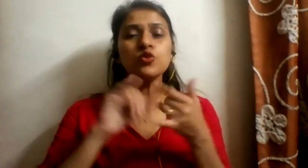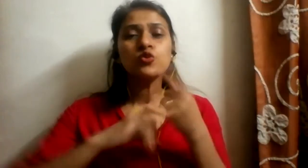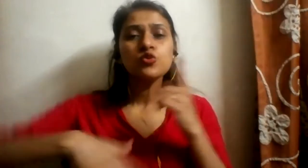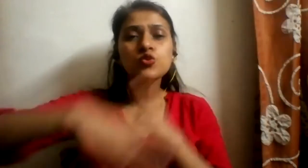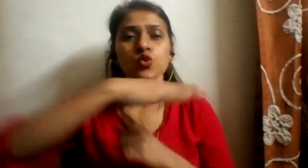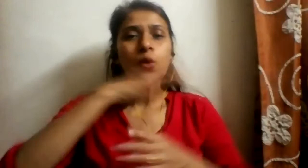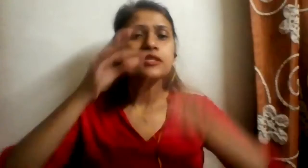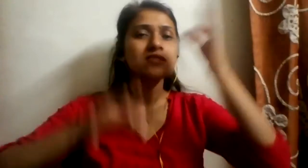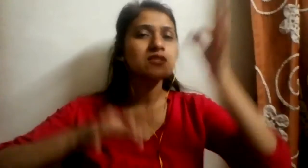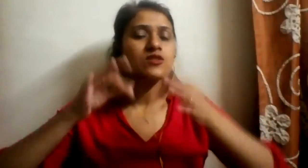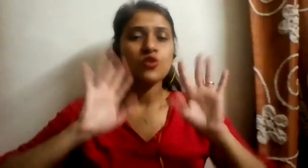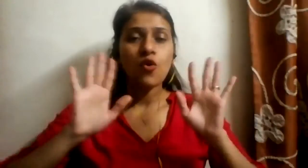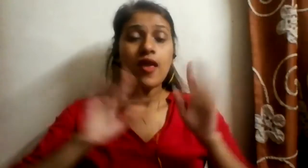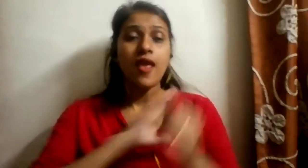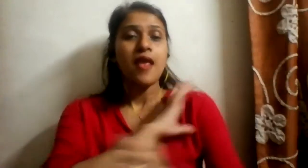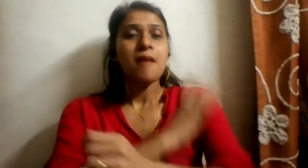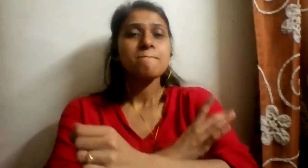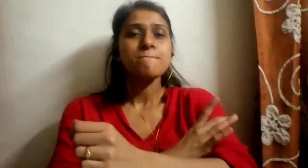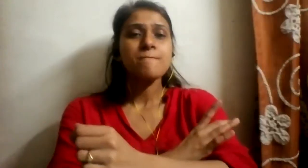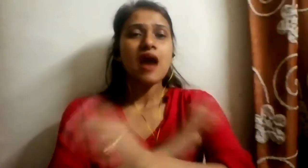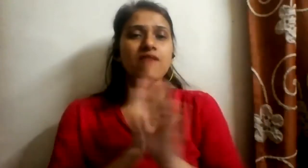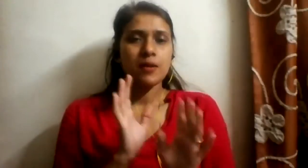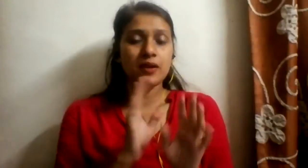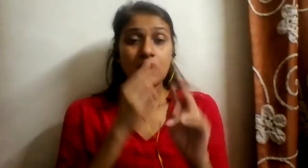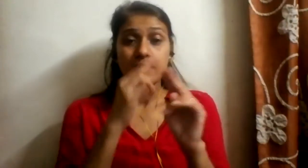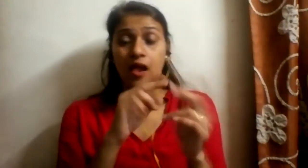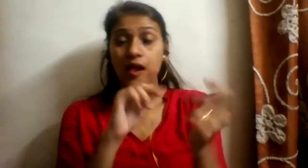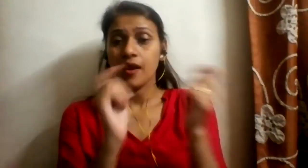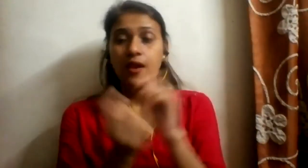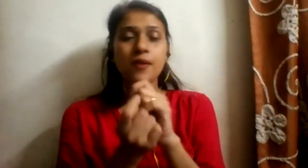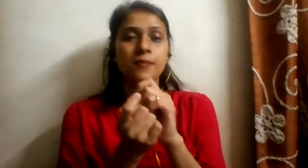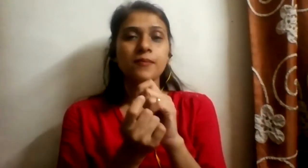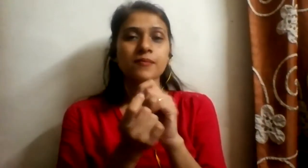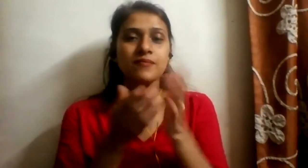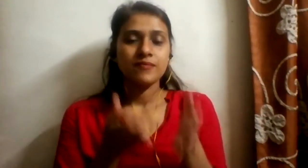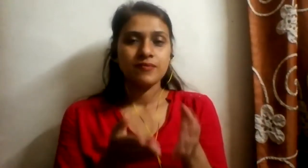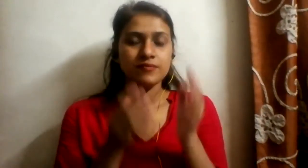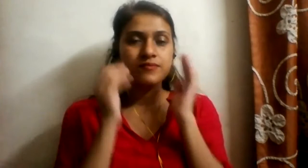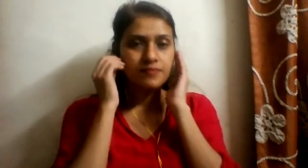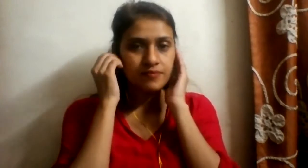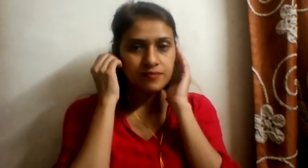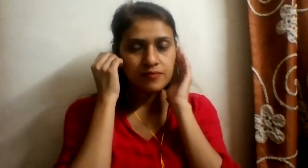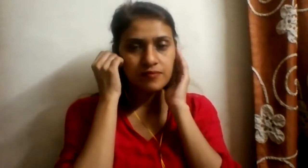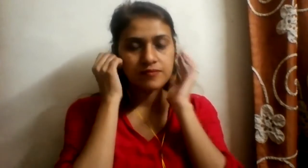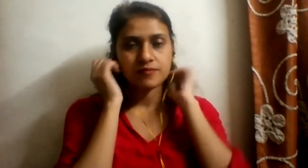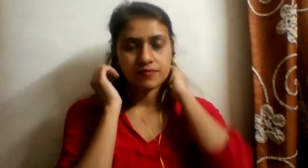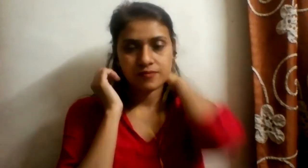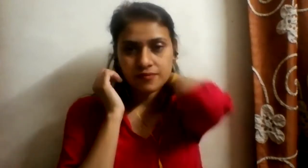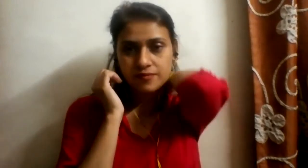So the department's name was created as Empowerment of Persons with Disabilities. So we are at that level, empowerment of persons with